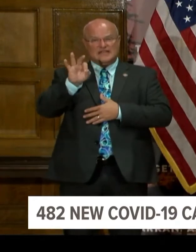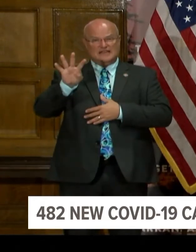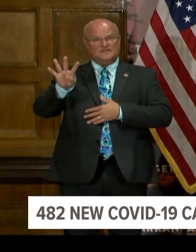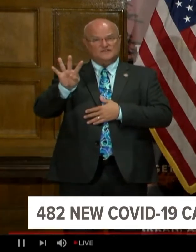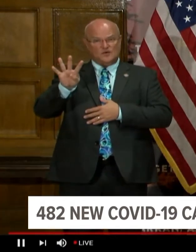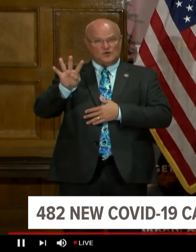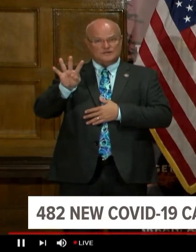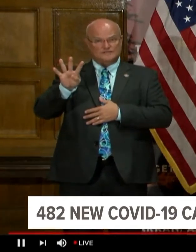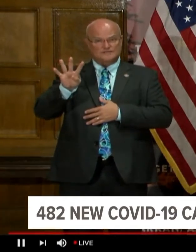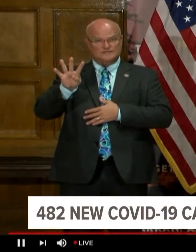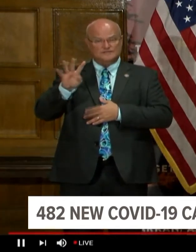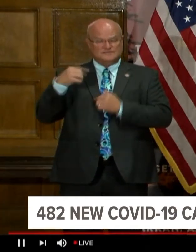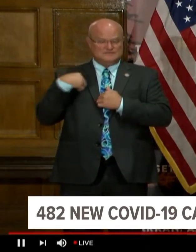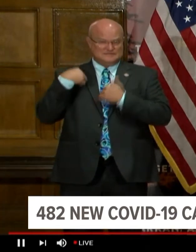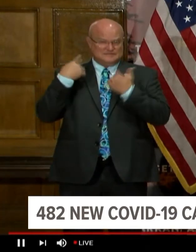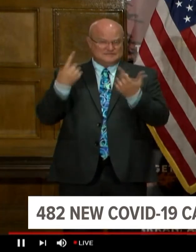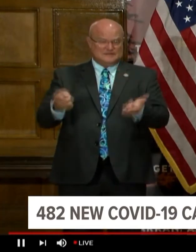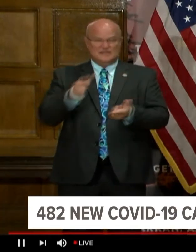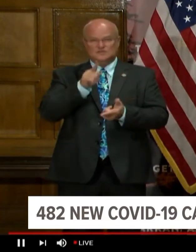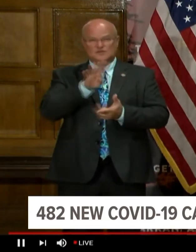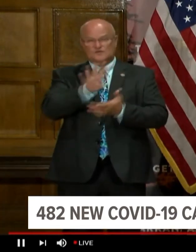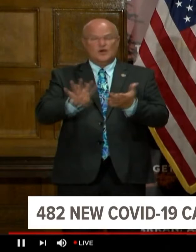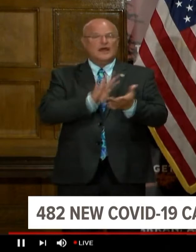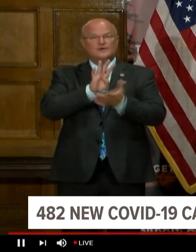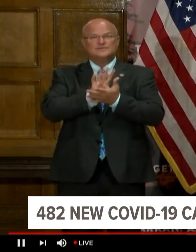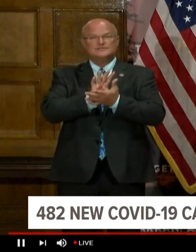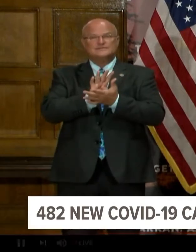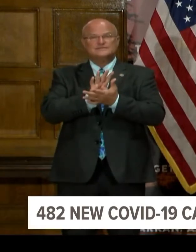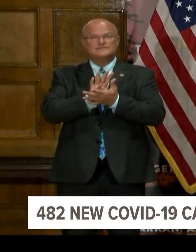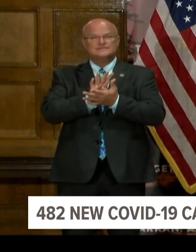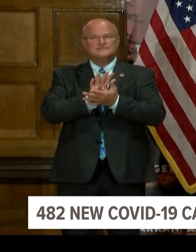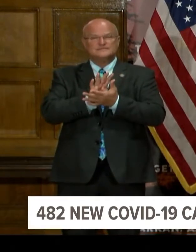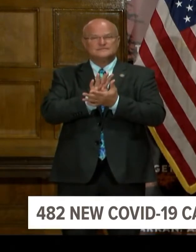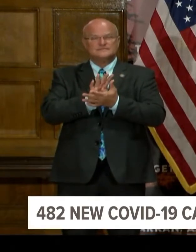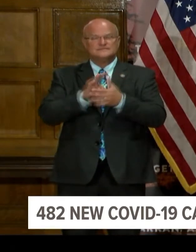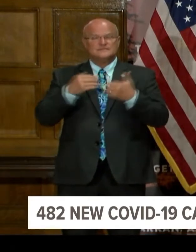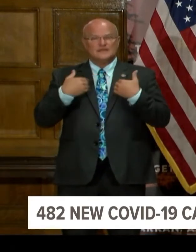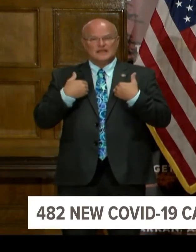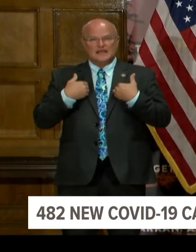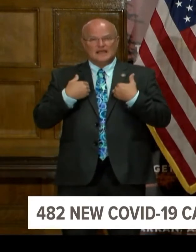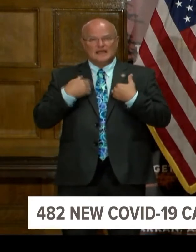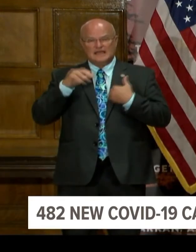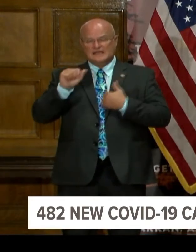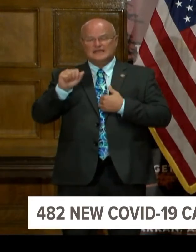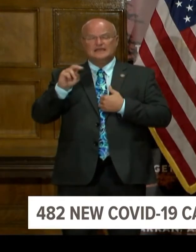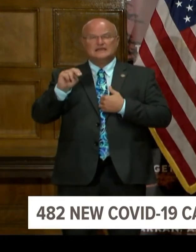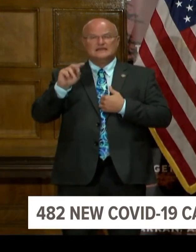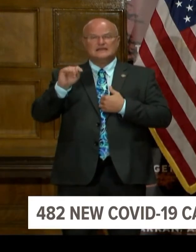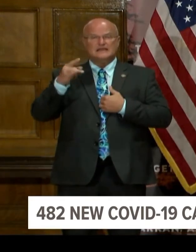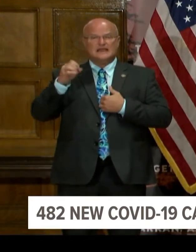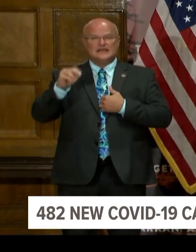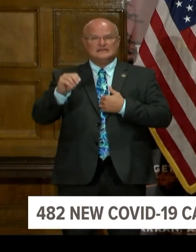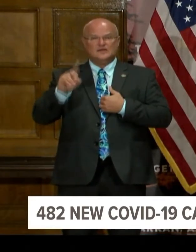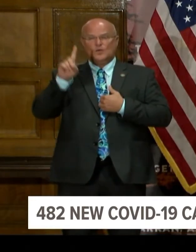5,394 over the last 24 hours. We've had antigen tests of